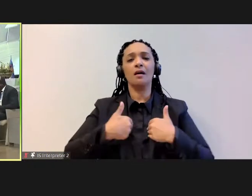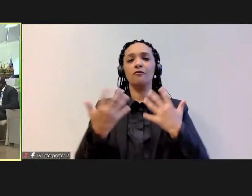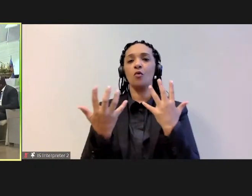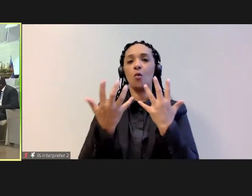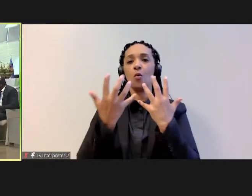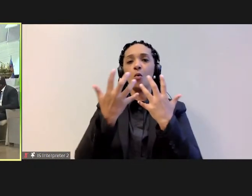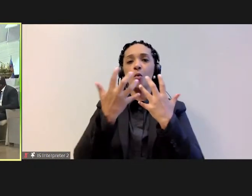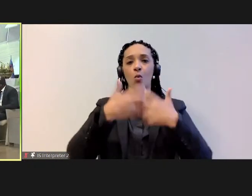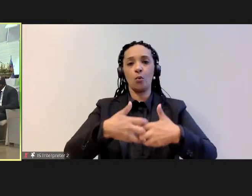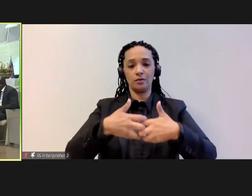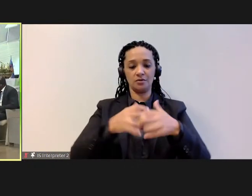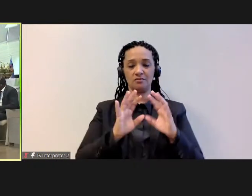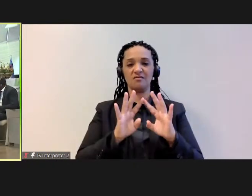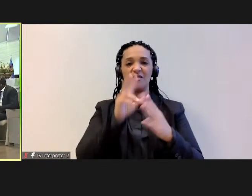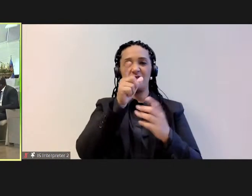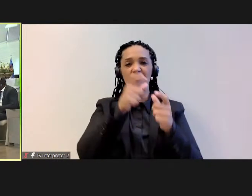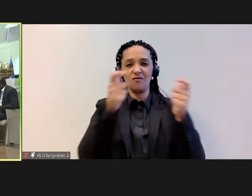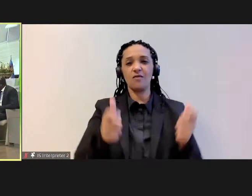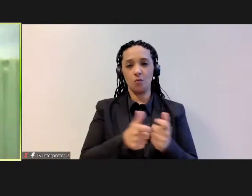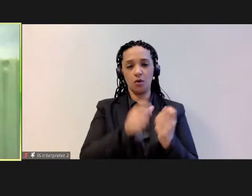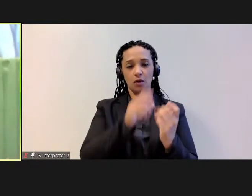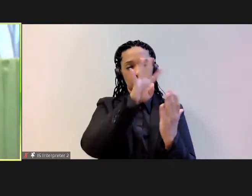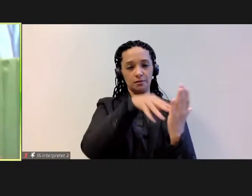is taking on board all the